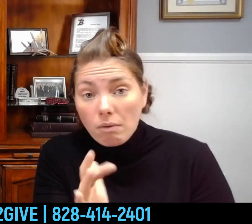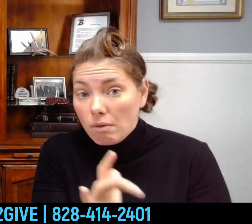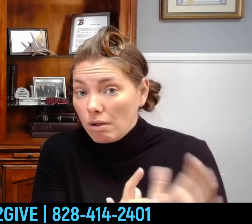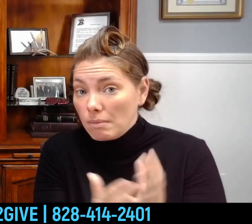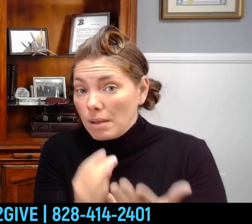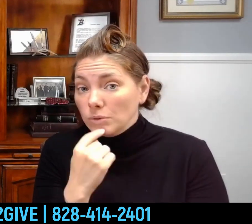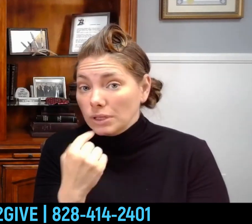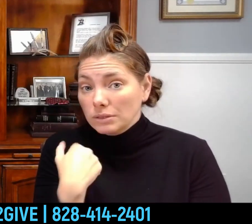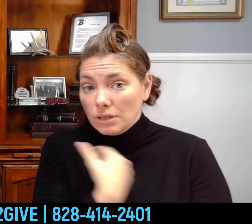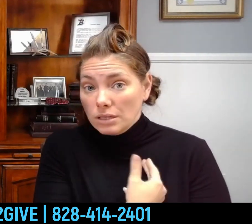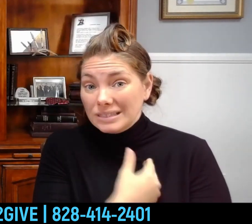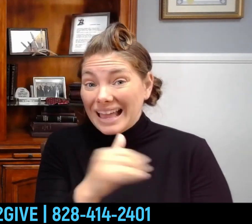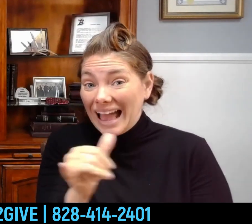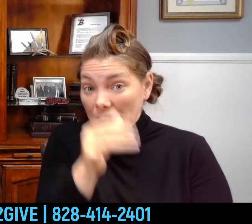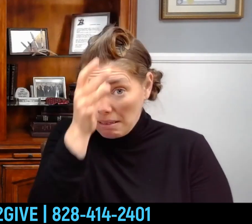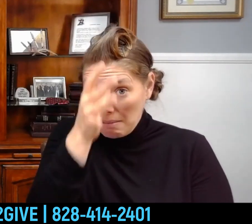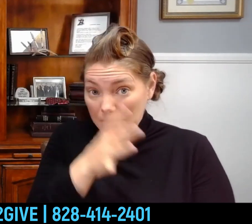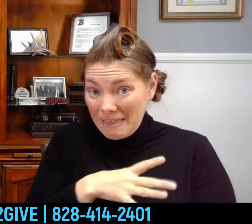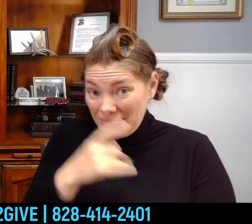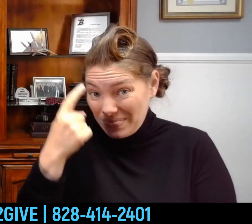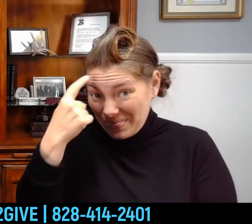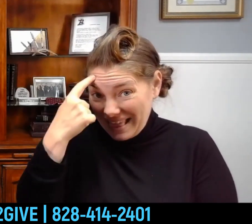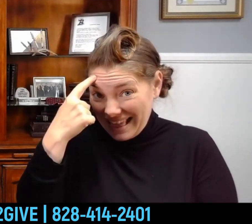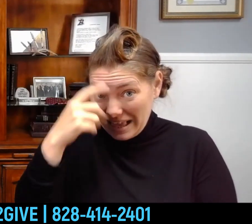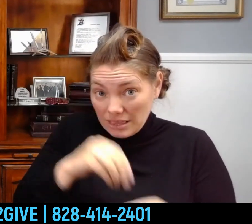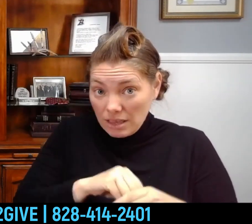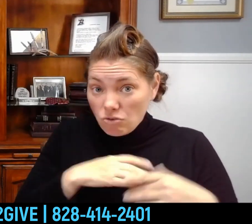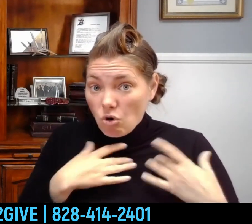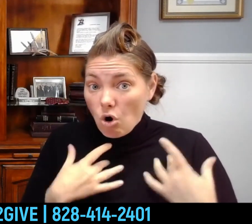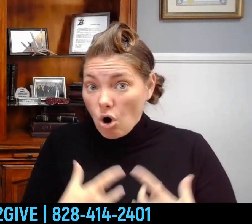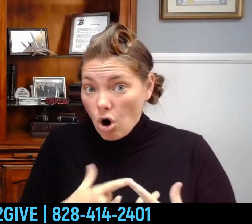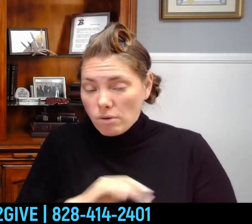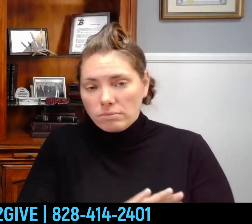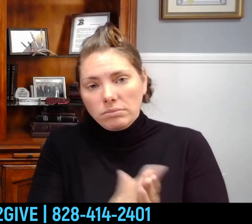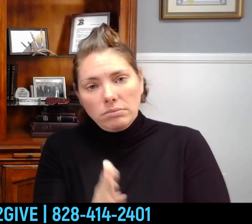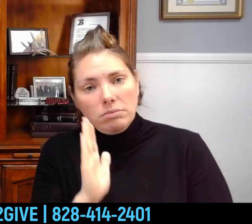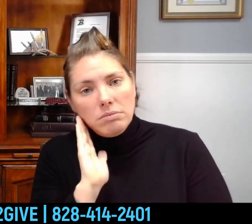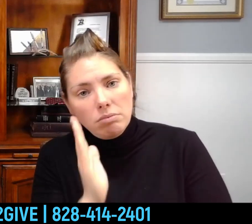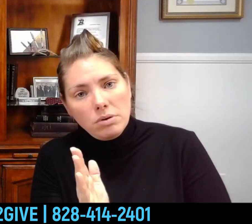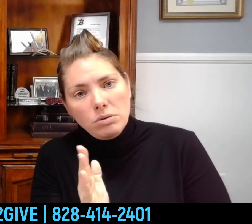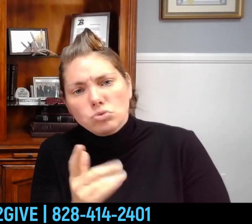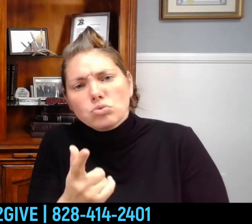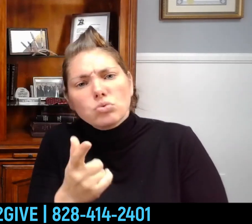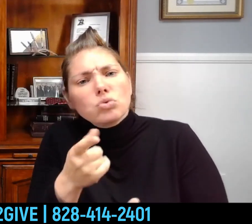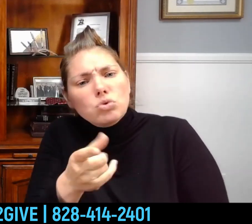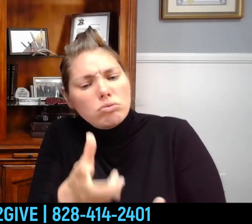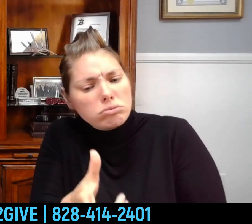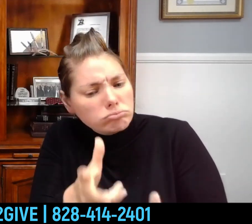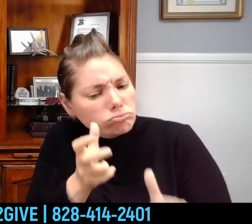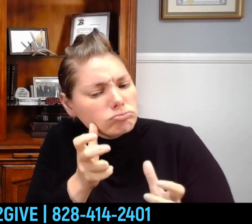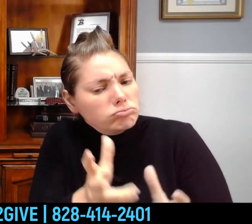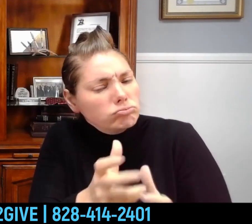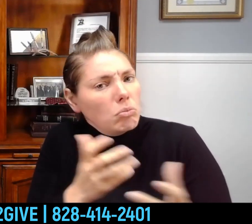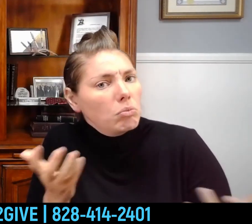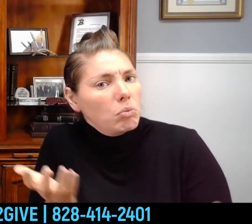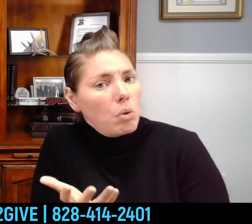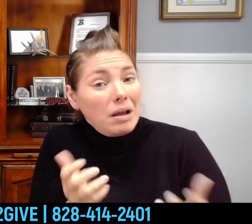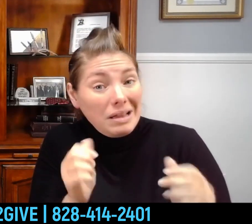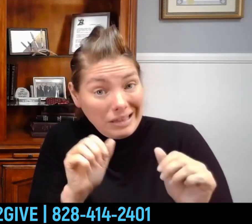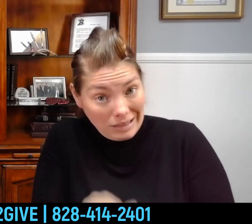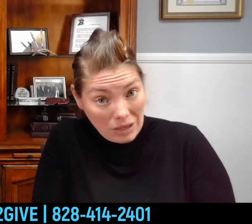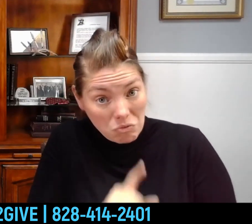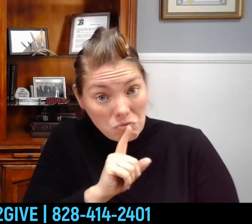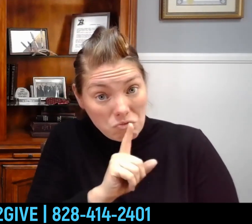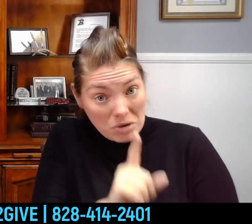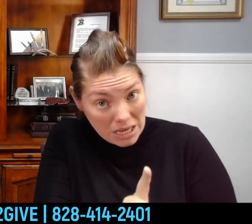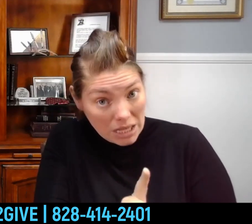us, as a man thinketh in his heart, so is he. What are you putting in your heart? Can you really say